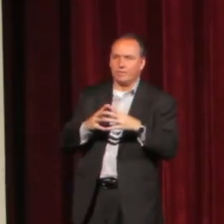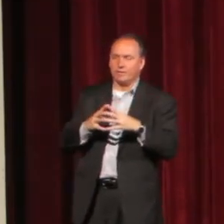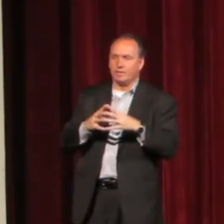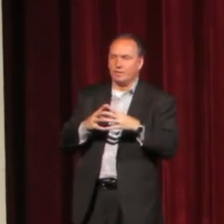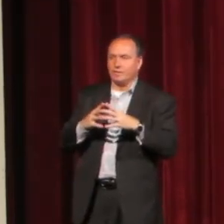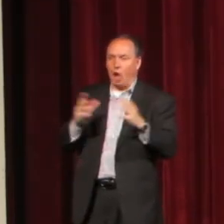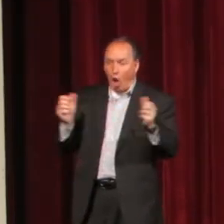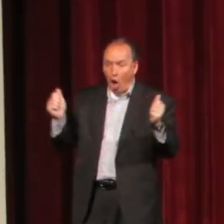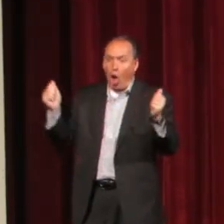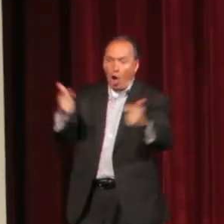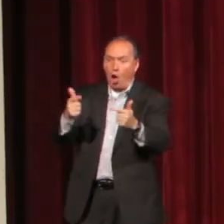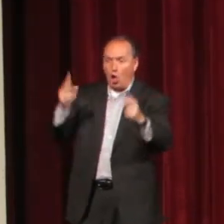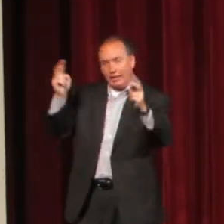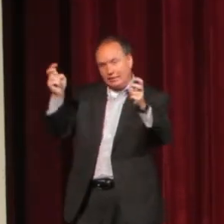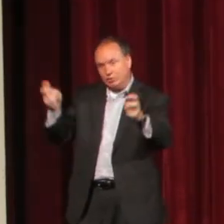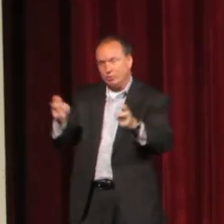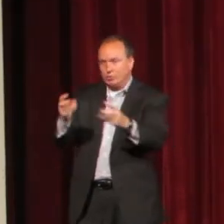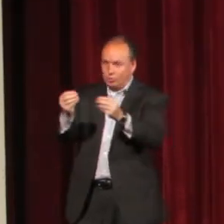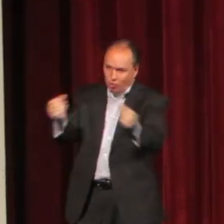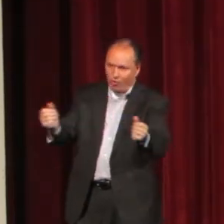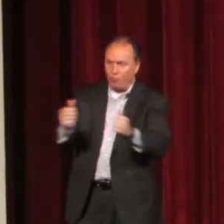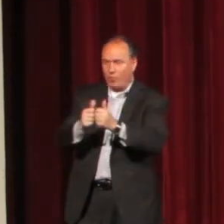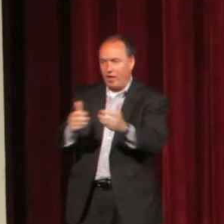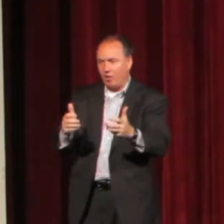address every issue without making it